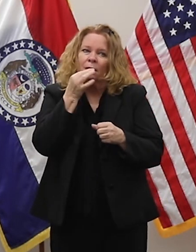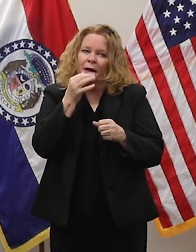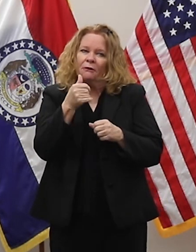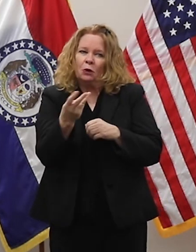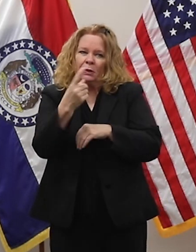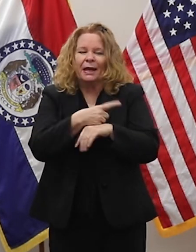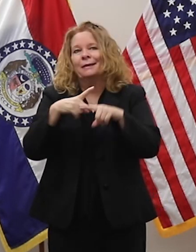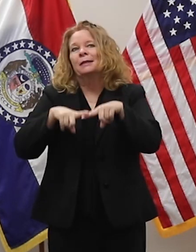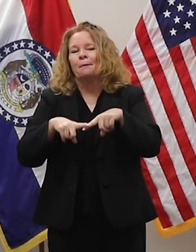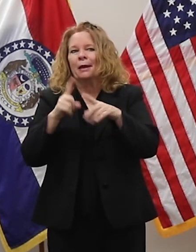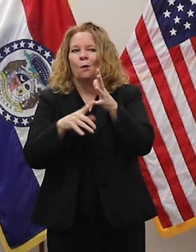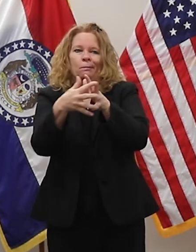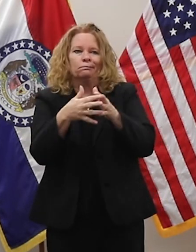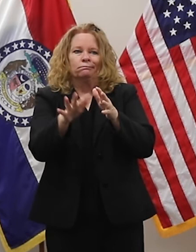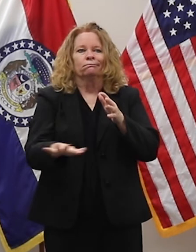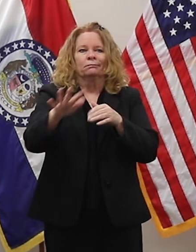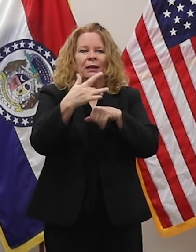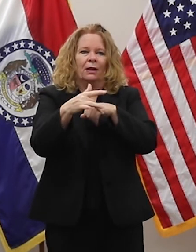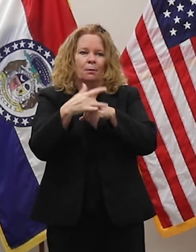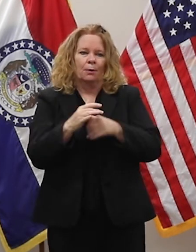on nationwide availability.